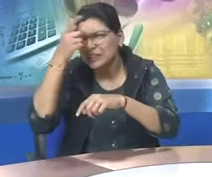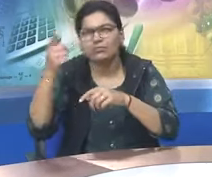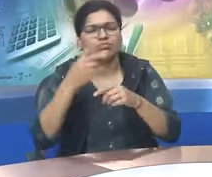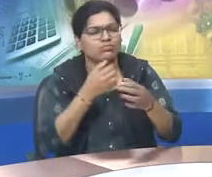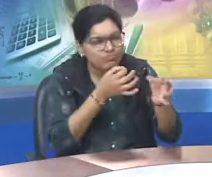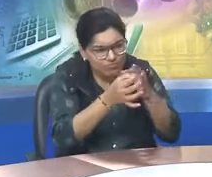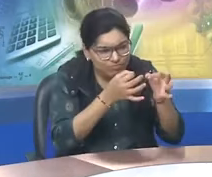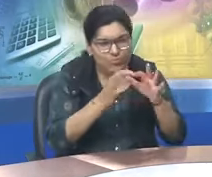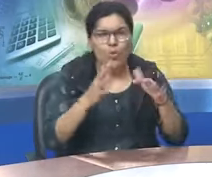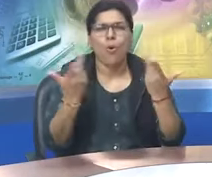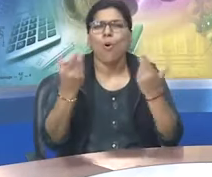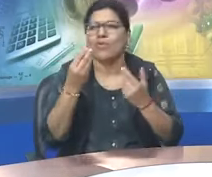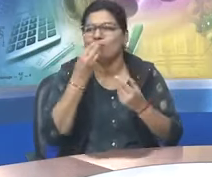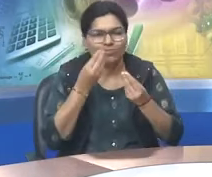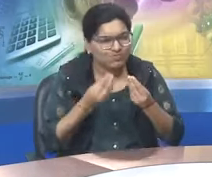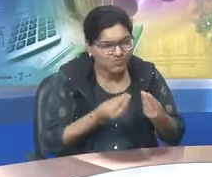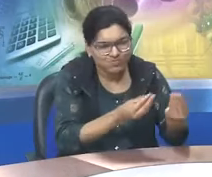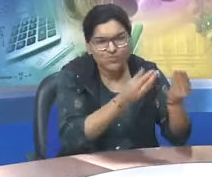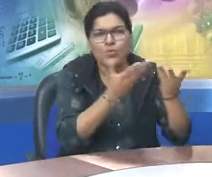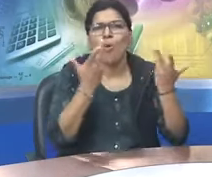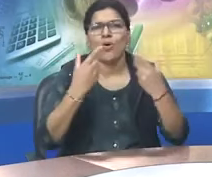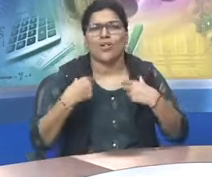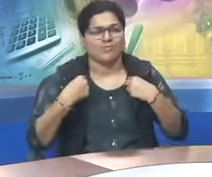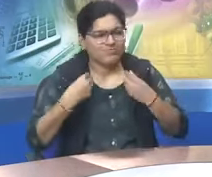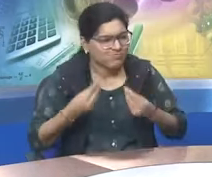she recollects her few experiences,